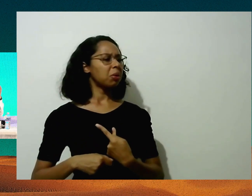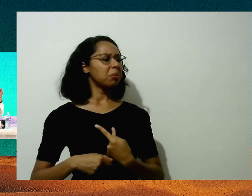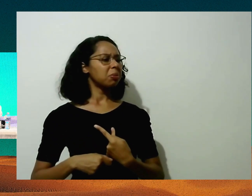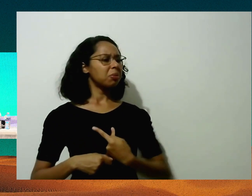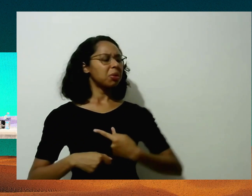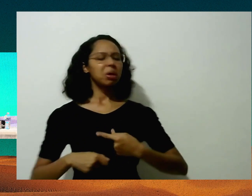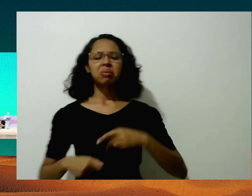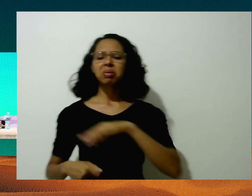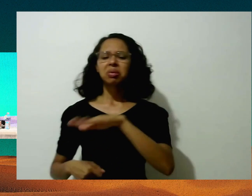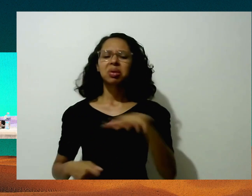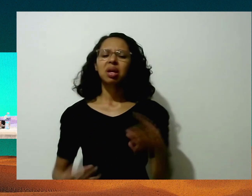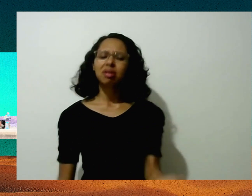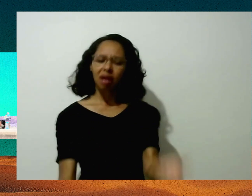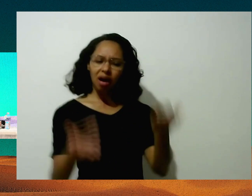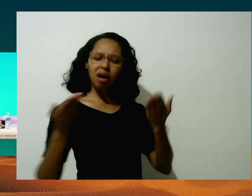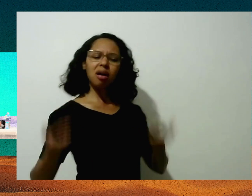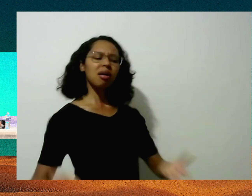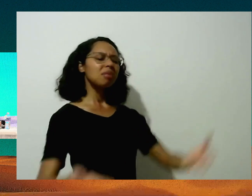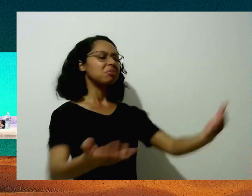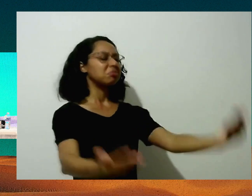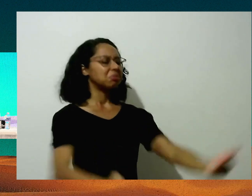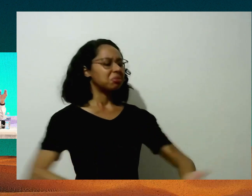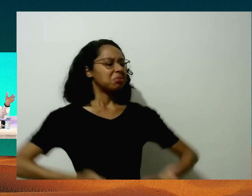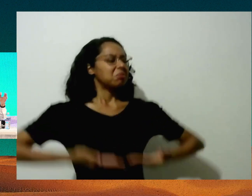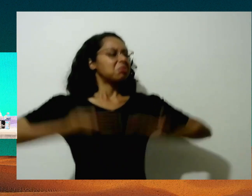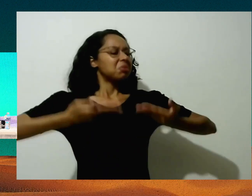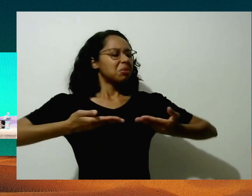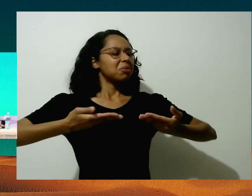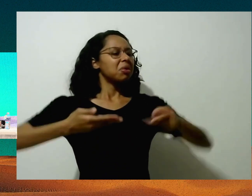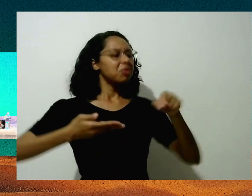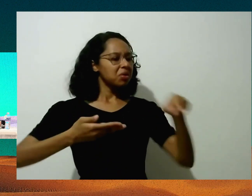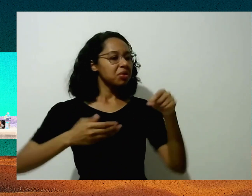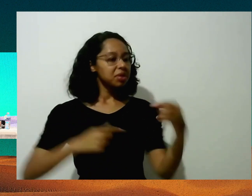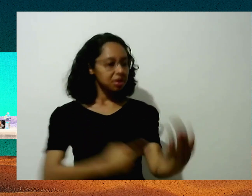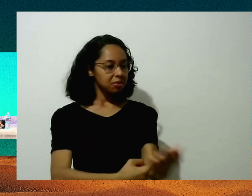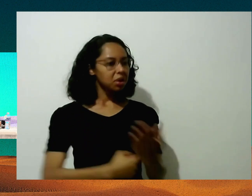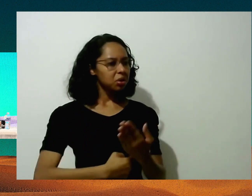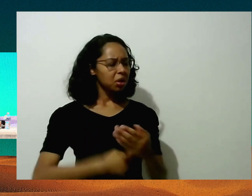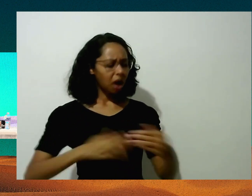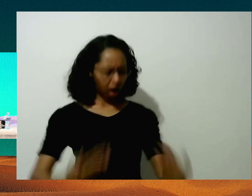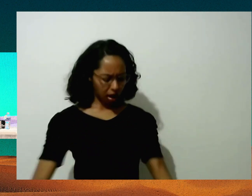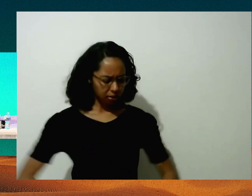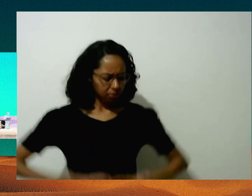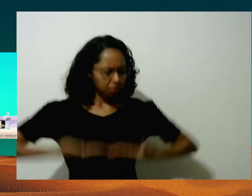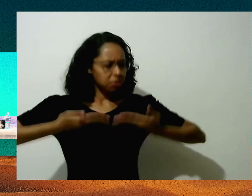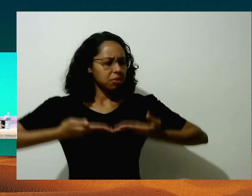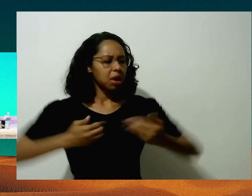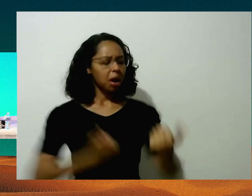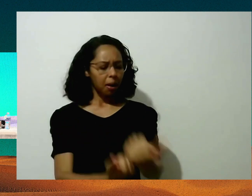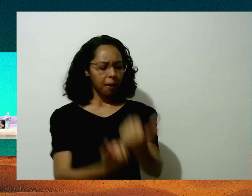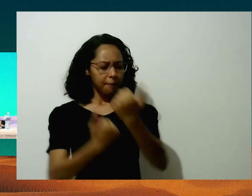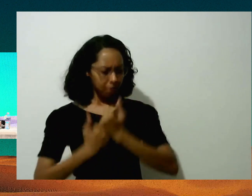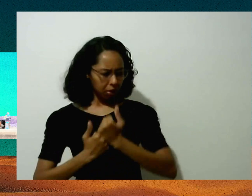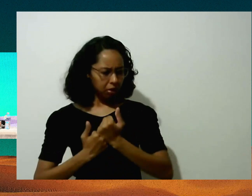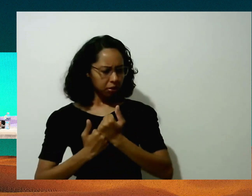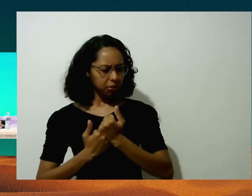high position Se você me apoiar. if you support me. Eu preciso de seguidores. I need followers.